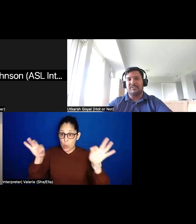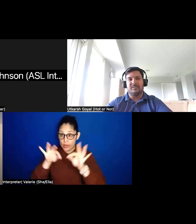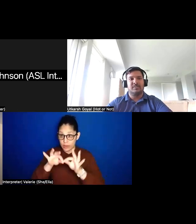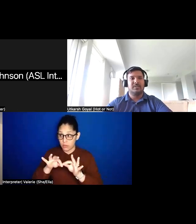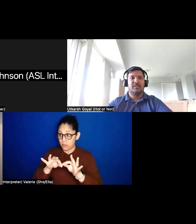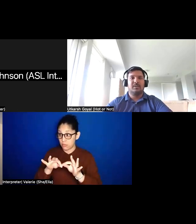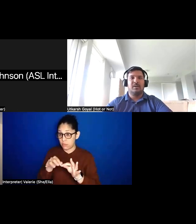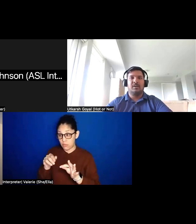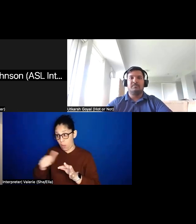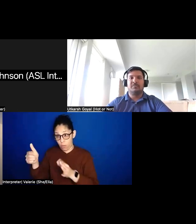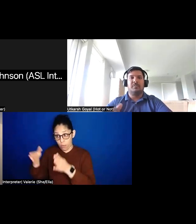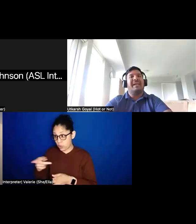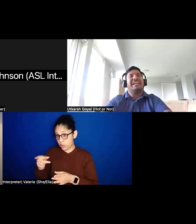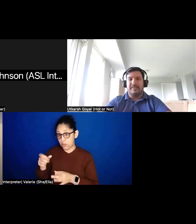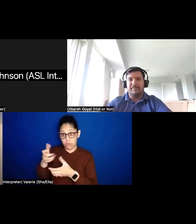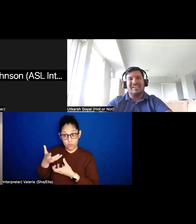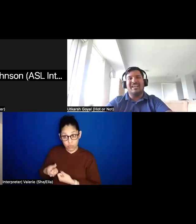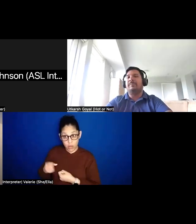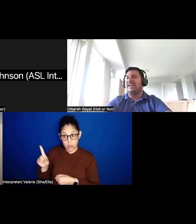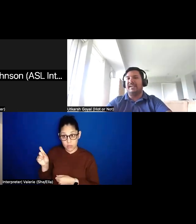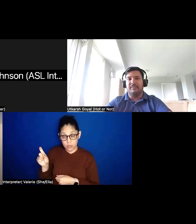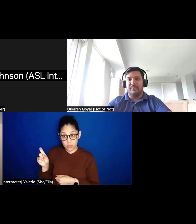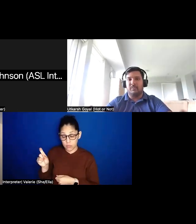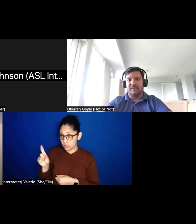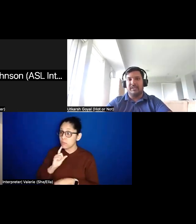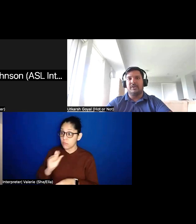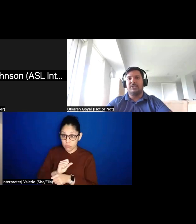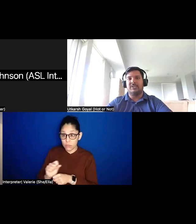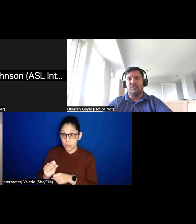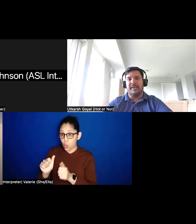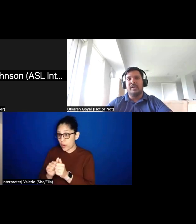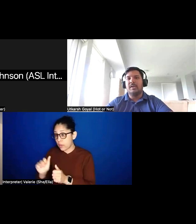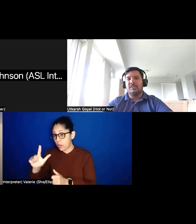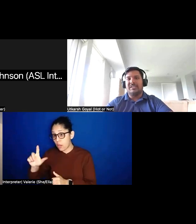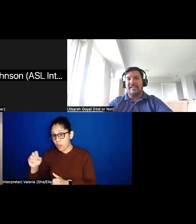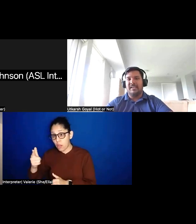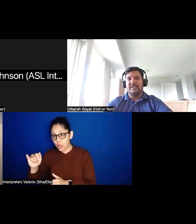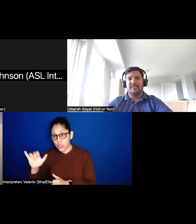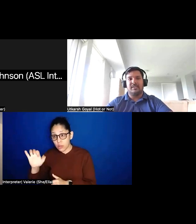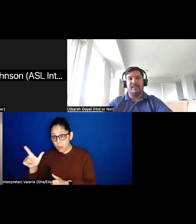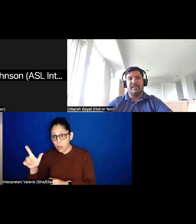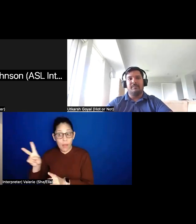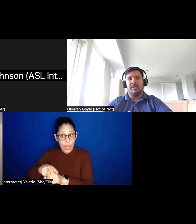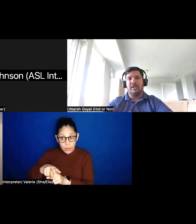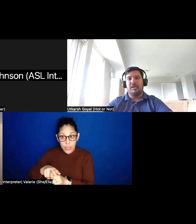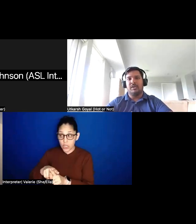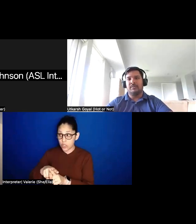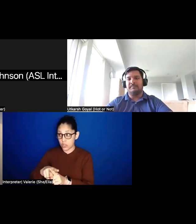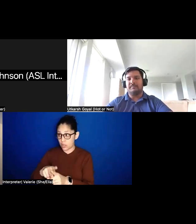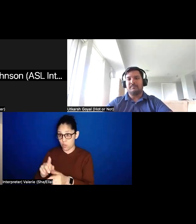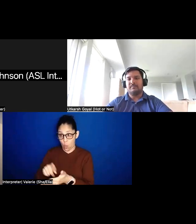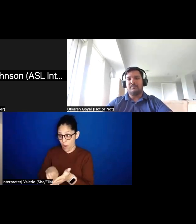the other person, blindly, practically blindly with whatever he or she is doing? So that, I think, is a very